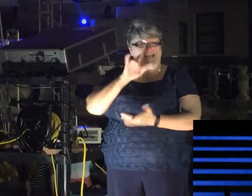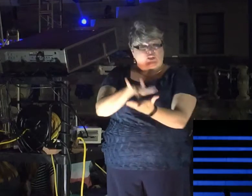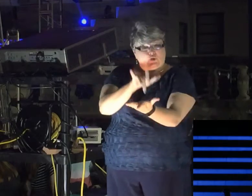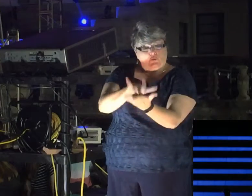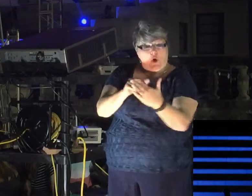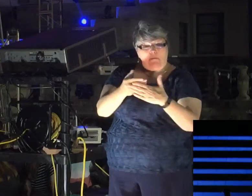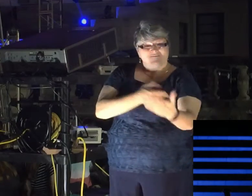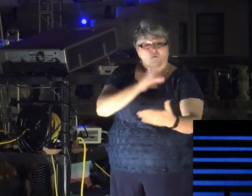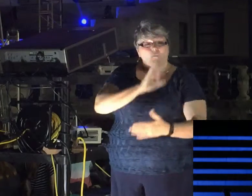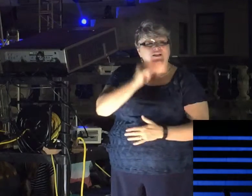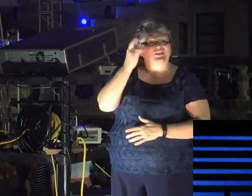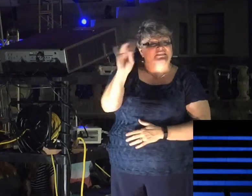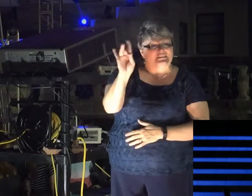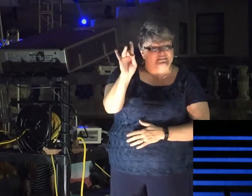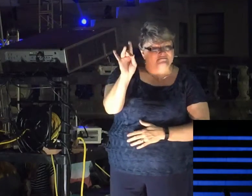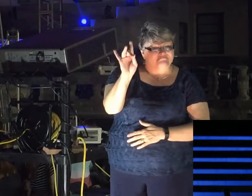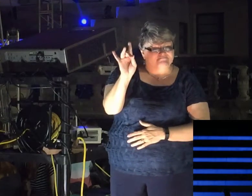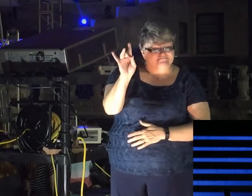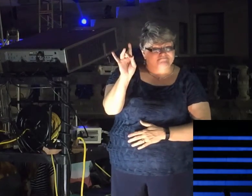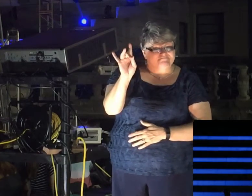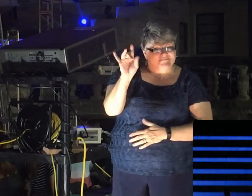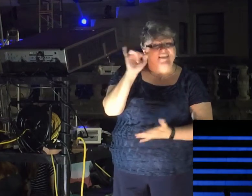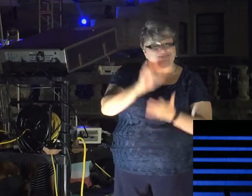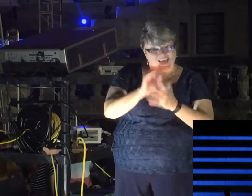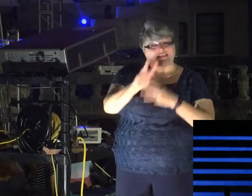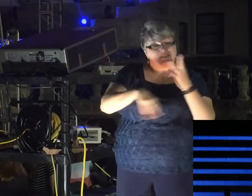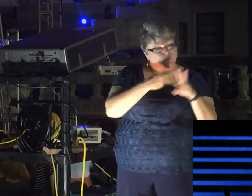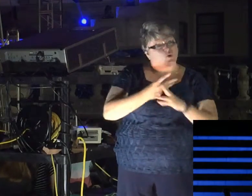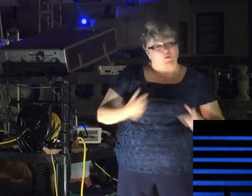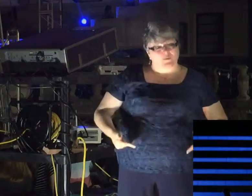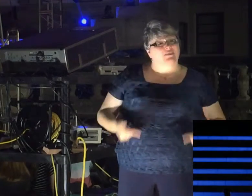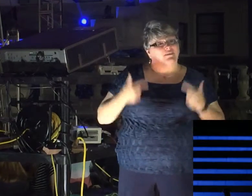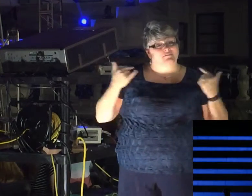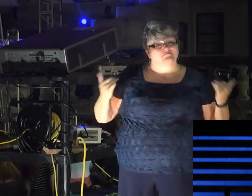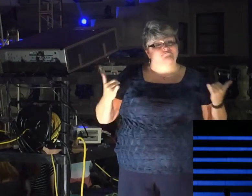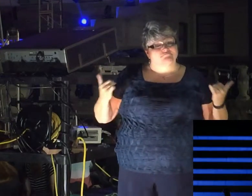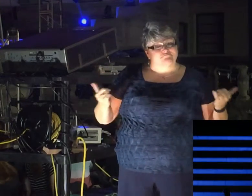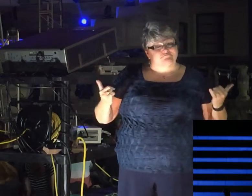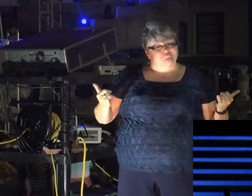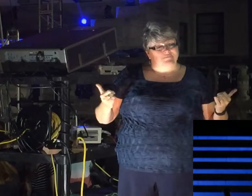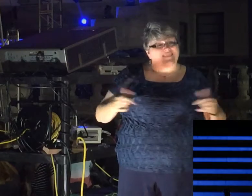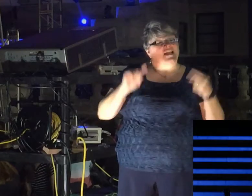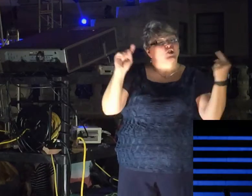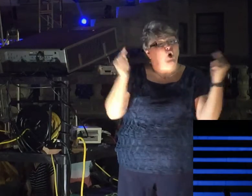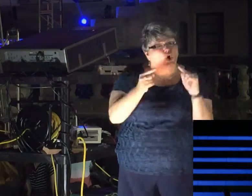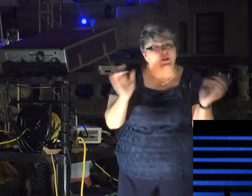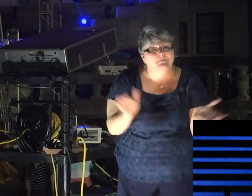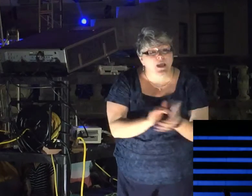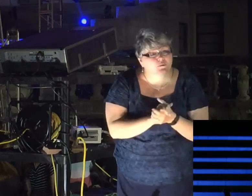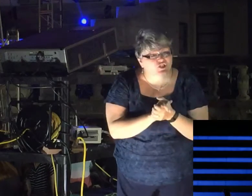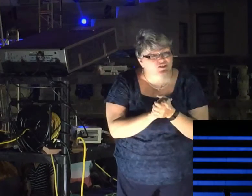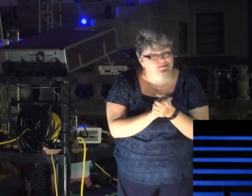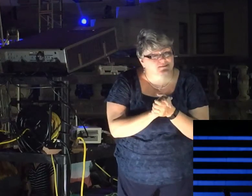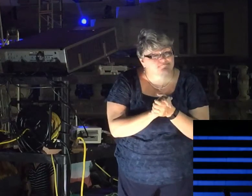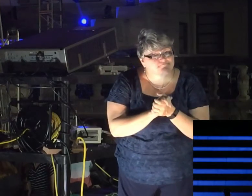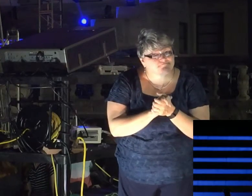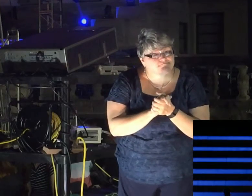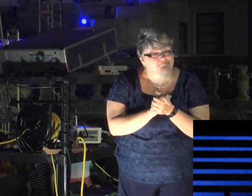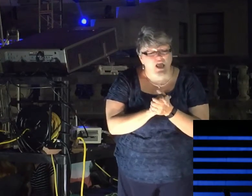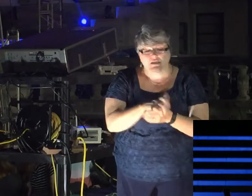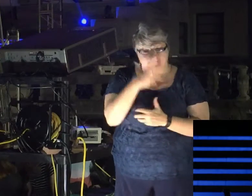4 girls are sexually abused before age 18. That's the world we're in. And it's hurting